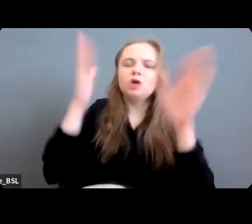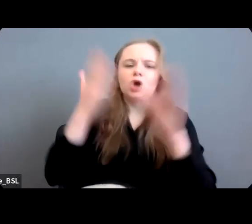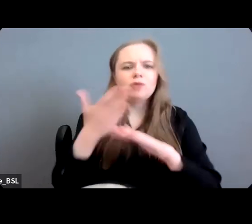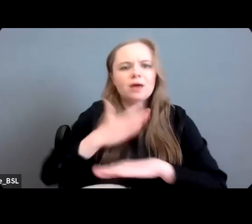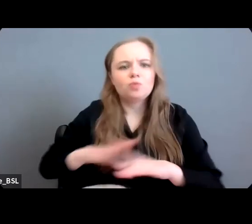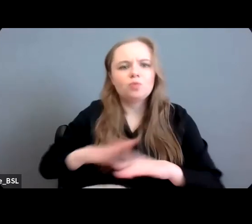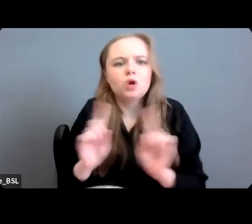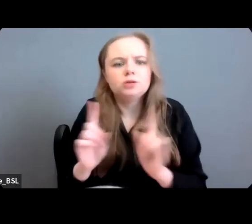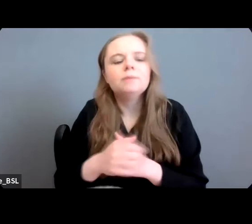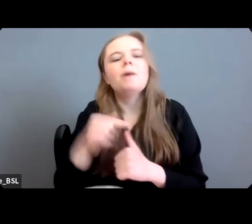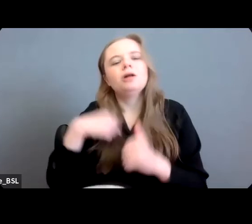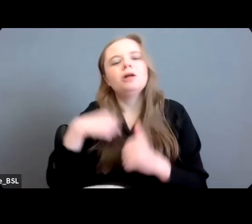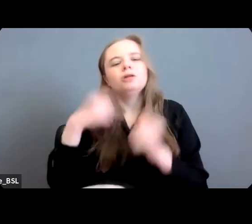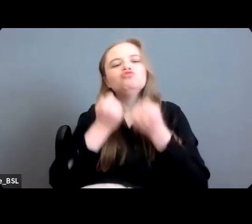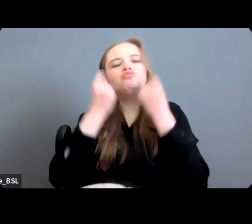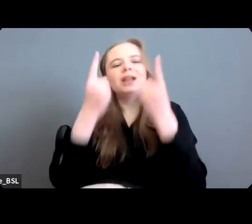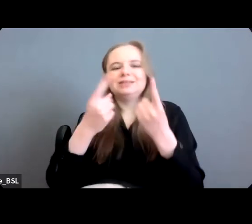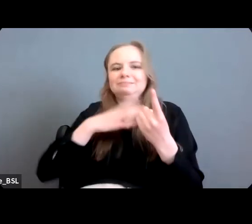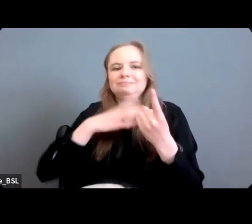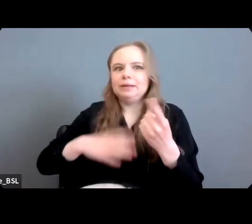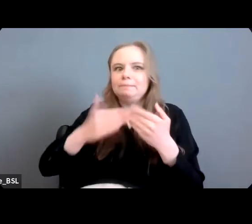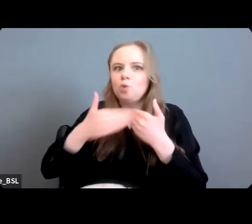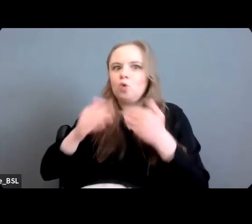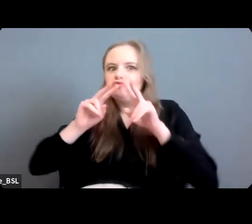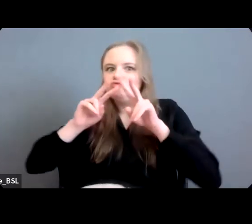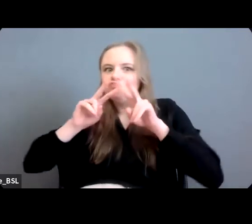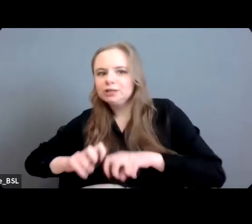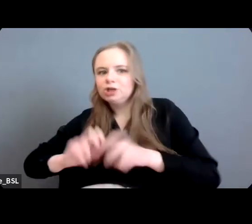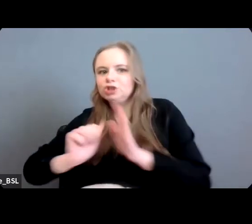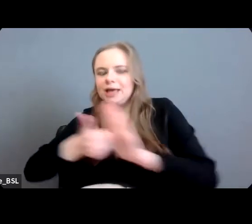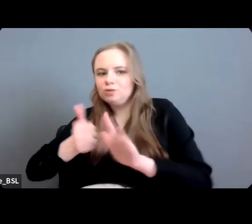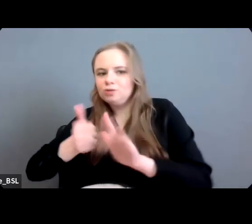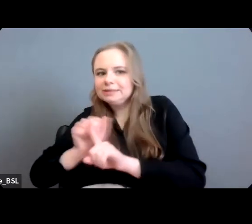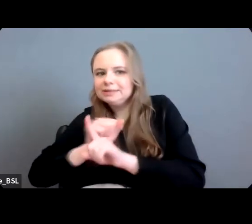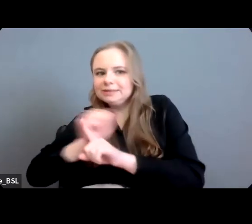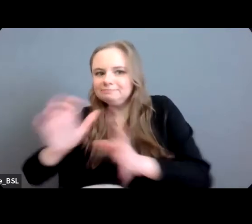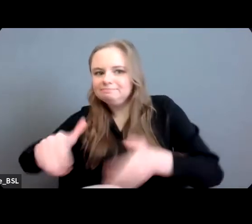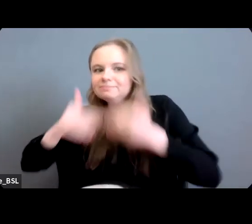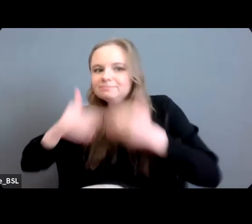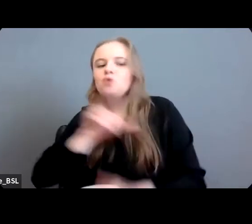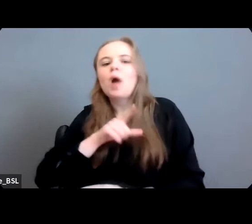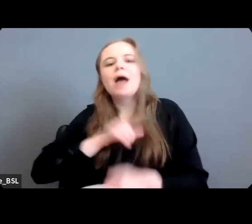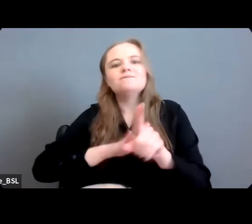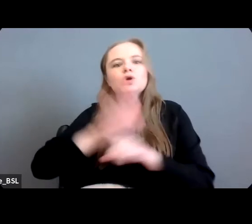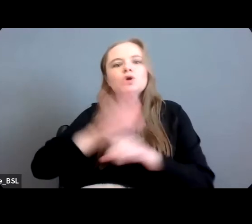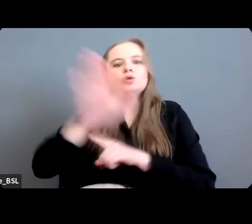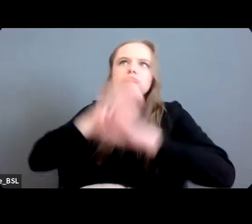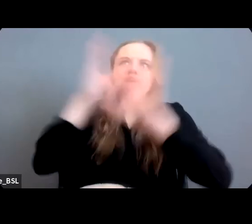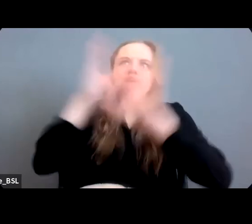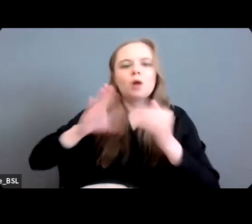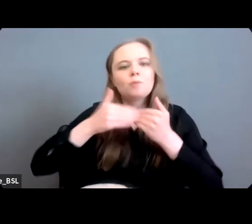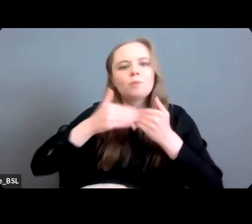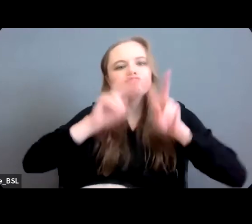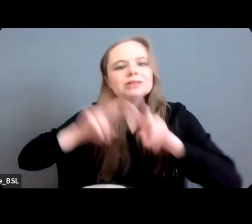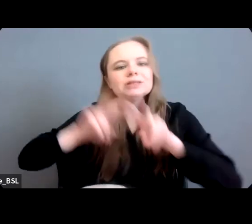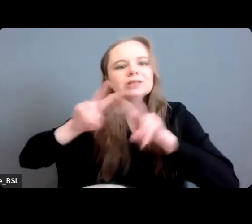that I needed to progress my research skills because I wanted to do more research in the future and move into those kinds of roles. But